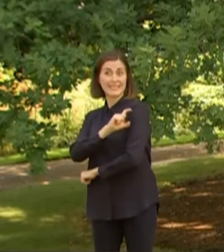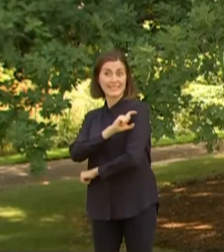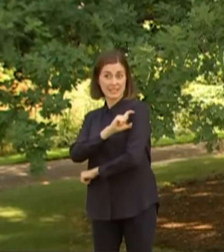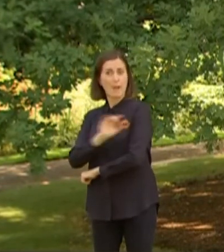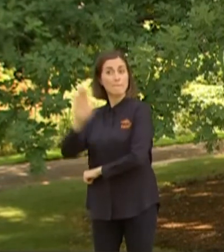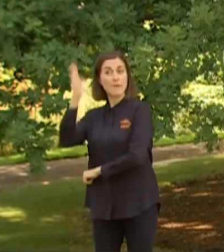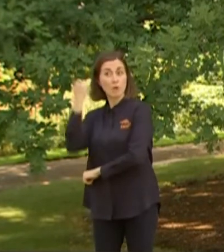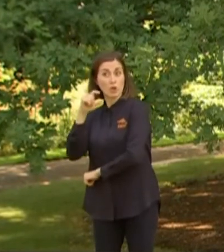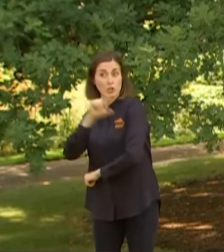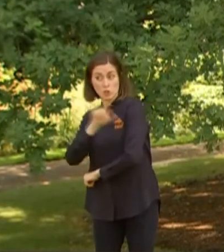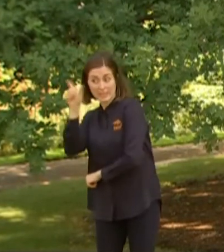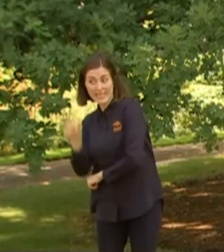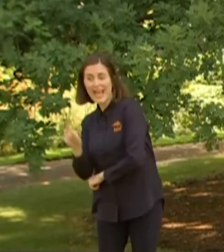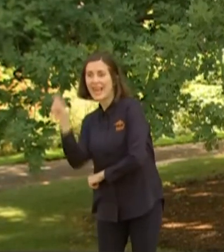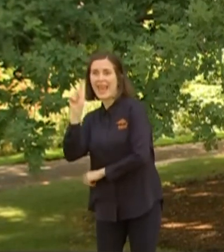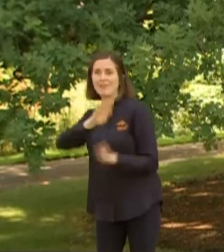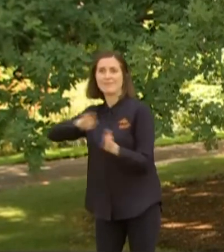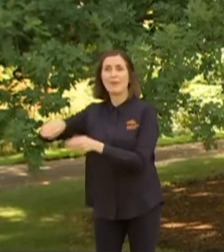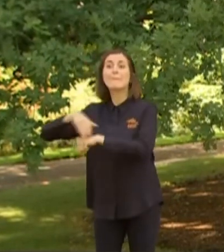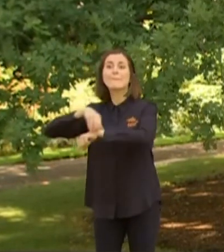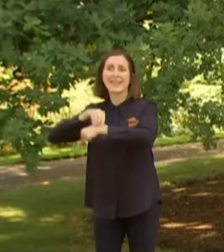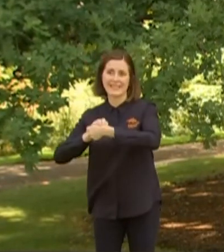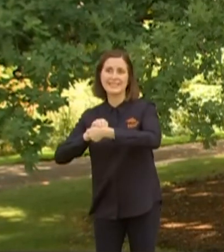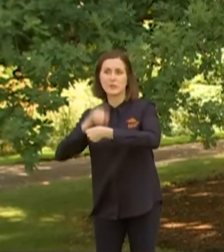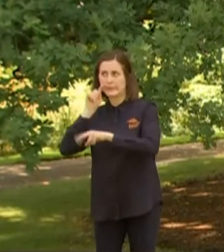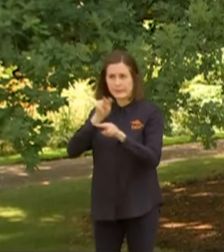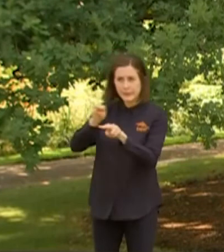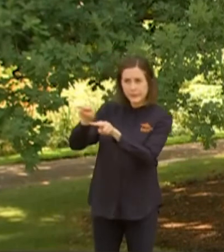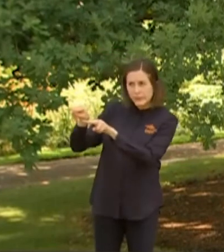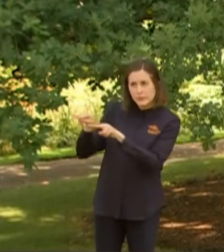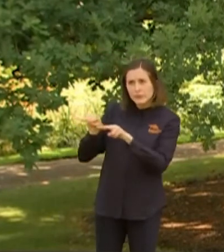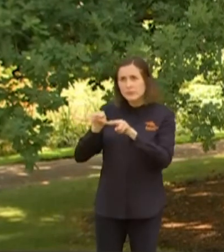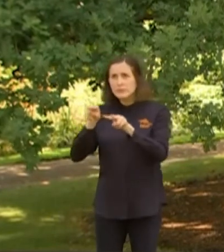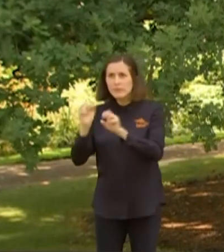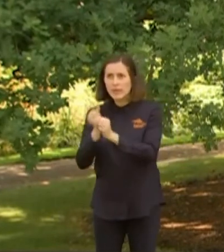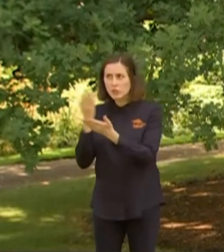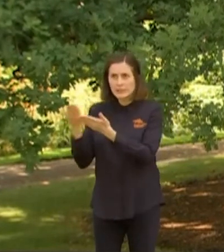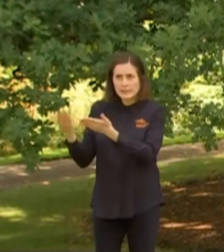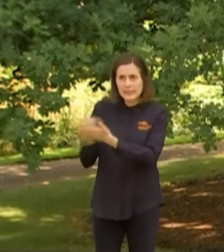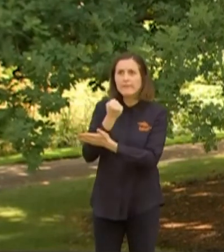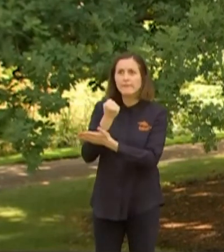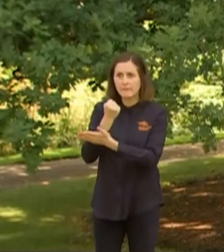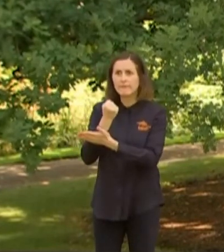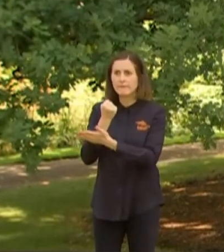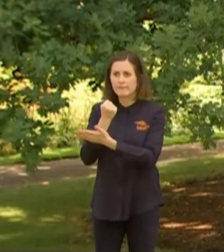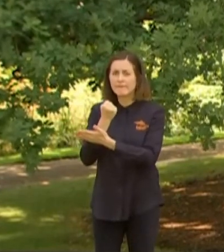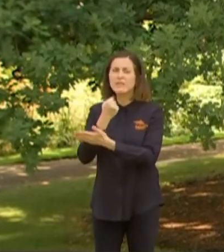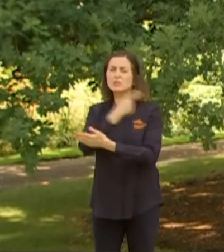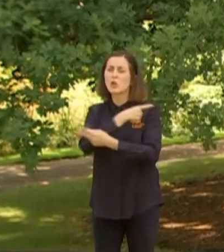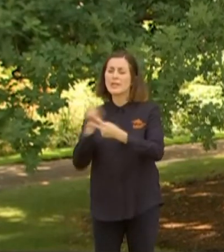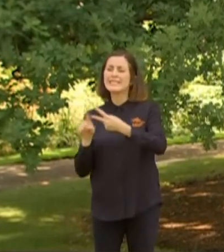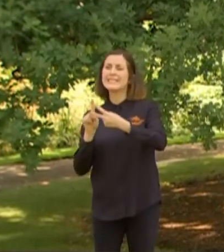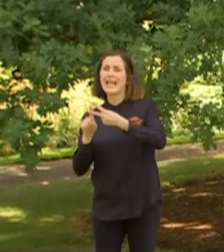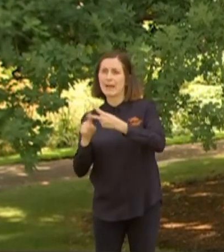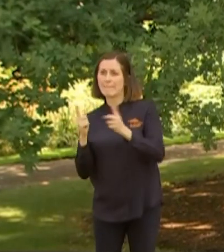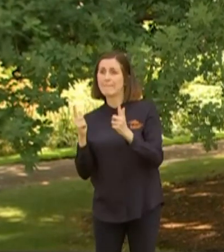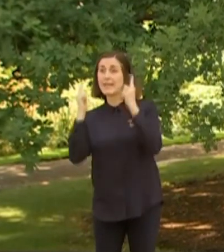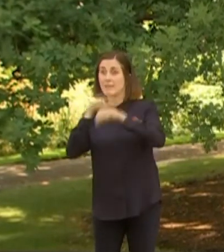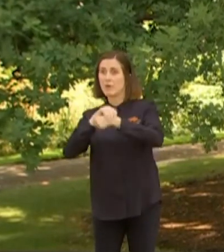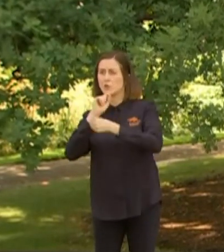functions, and that's why Deputy Commissioner Gunther is here. He will be in charge of that and will be one of 3 people who work with Emma very closely. The